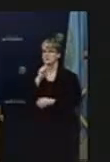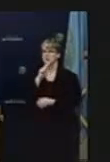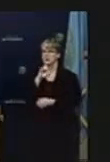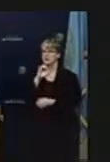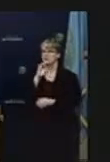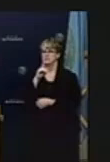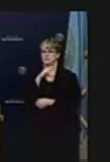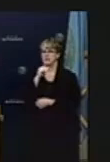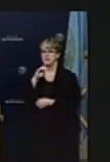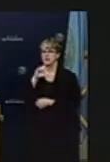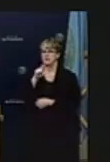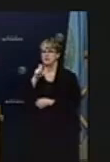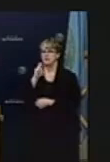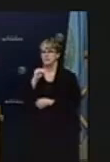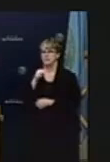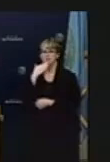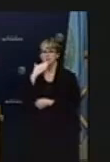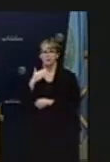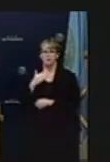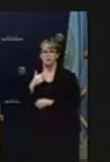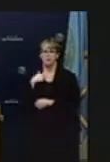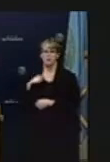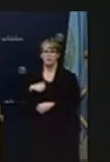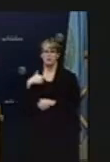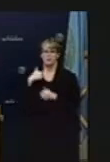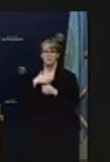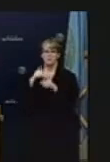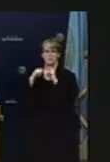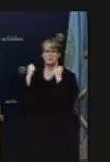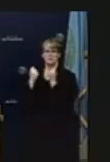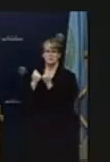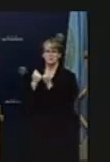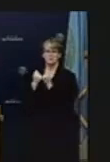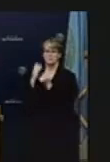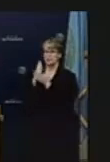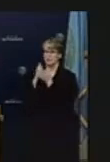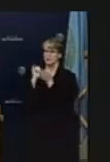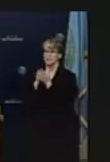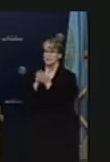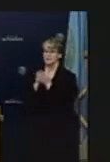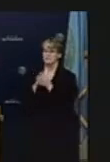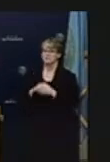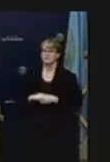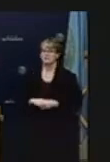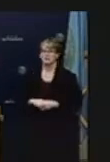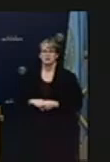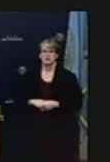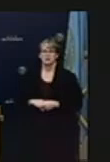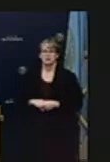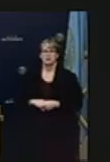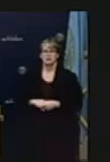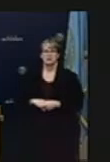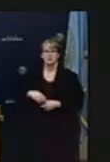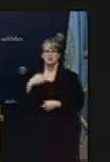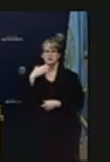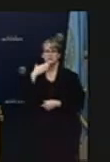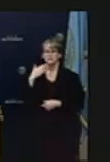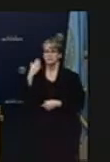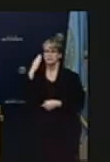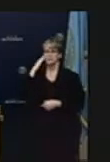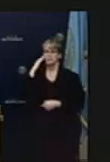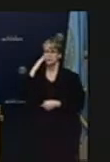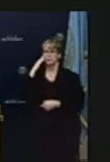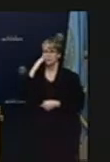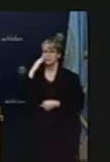effort. I've been proud to have my team be a part of it, and it is very reassuring to see a more realistic